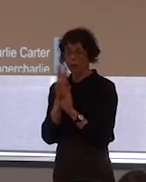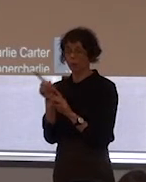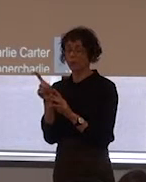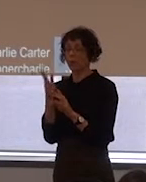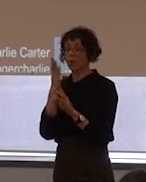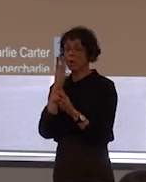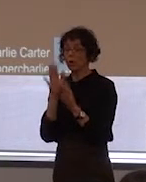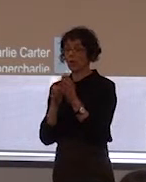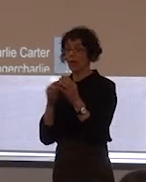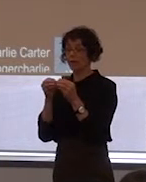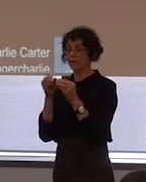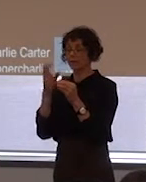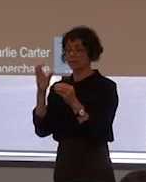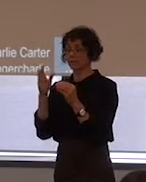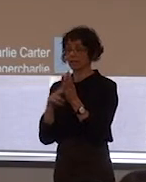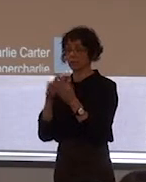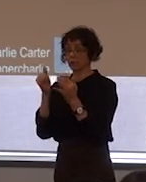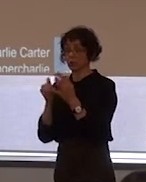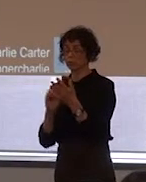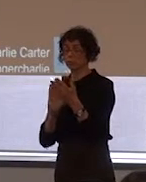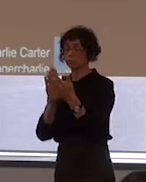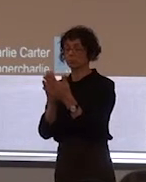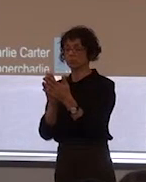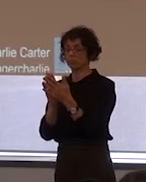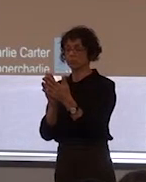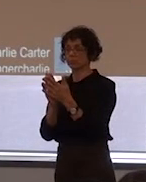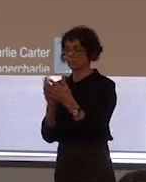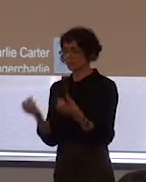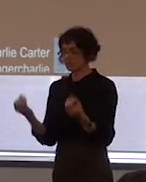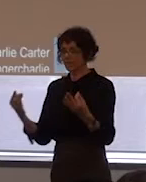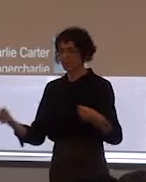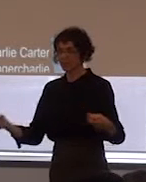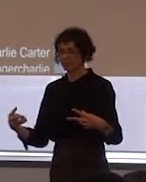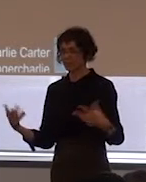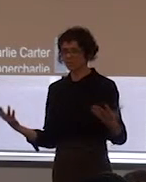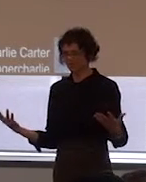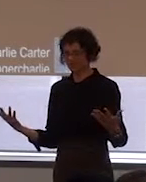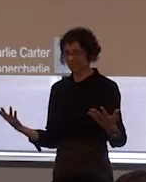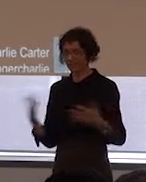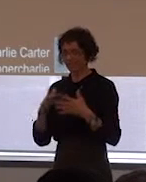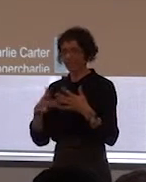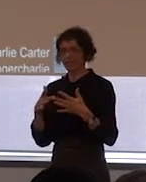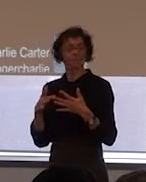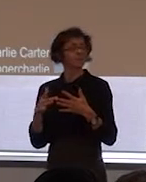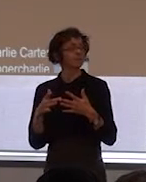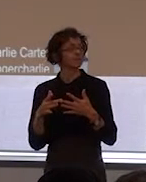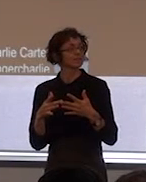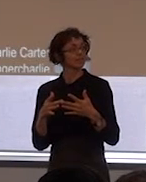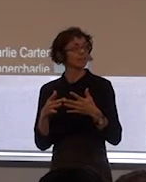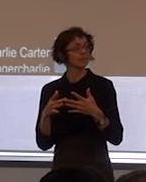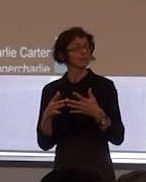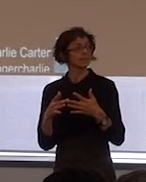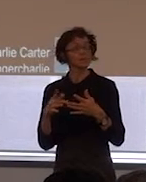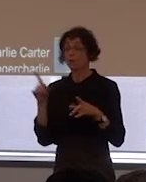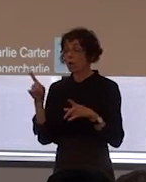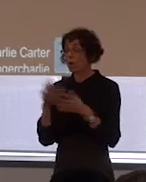ABC News put that website out on YouTube, they neglected to caption it, which is unfortunate. So what did I do? Oh, I'll help someone out. I'll go to